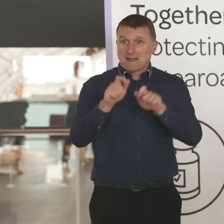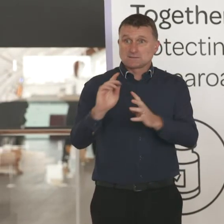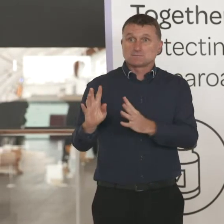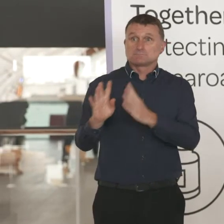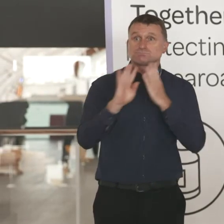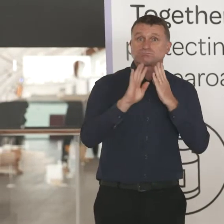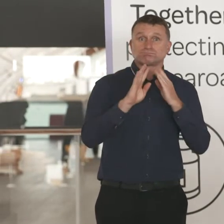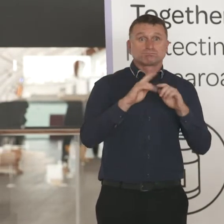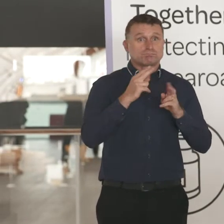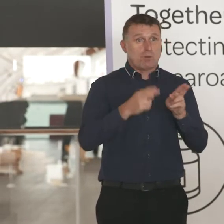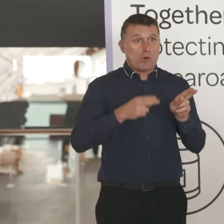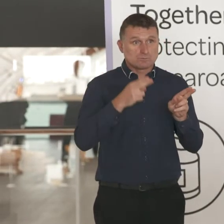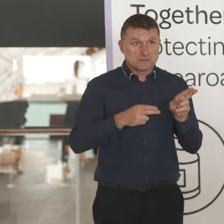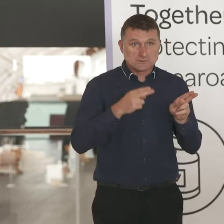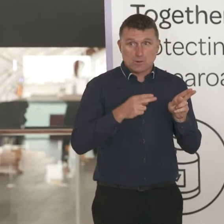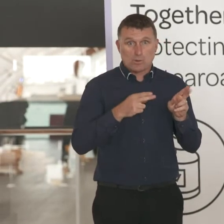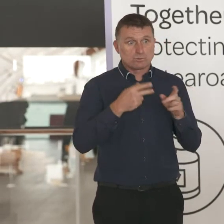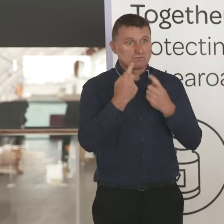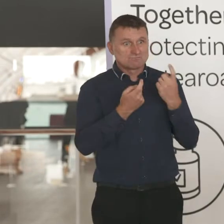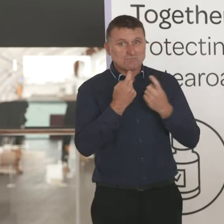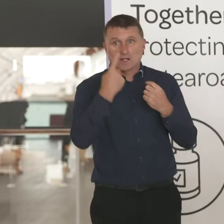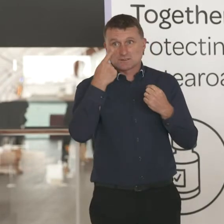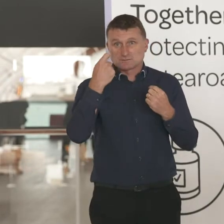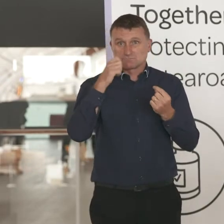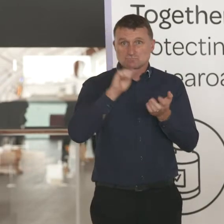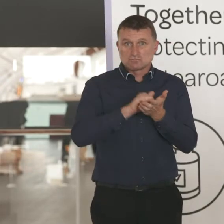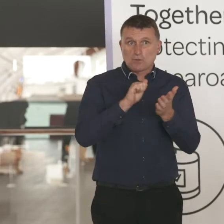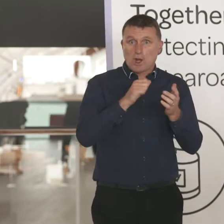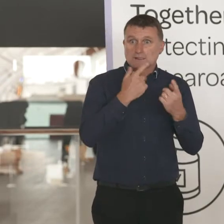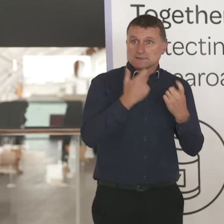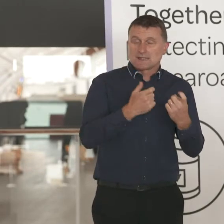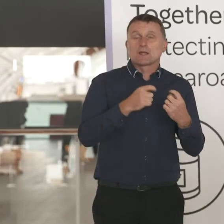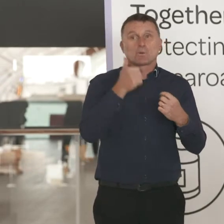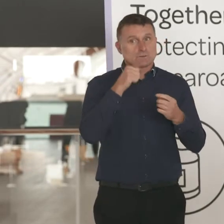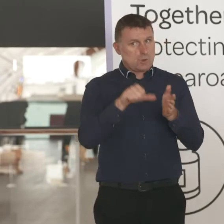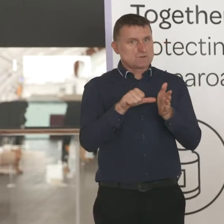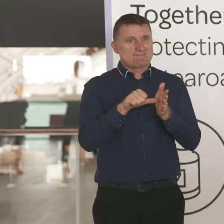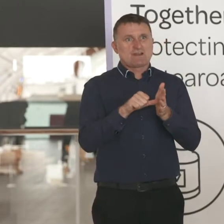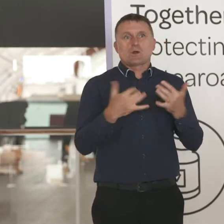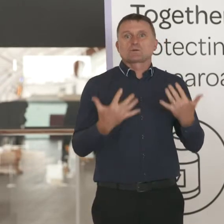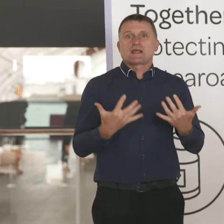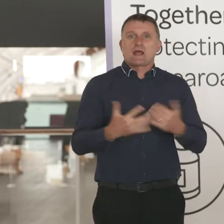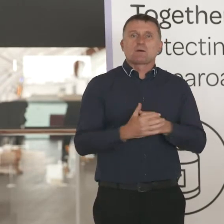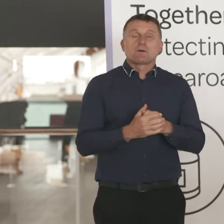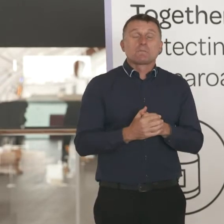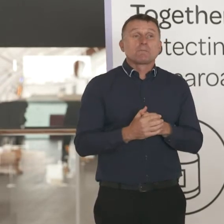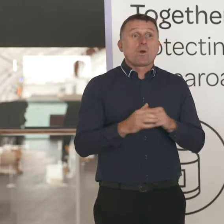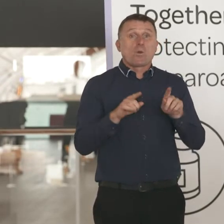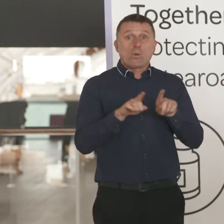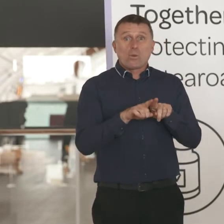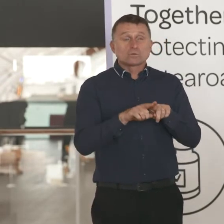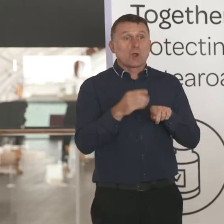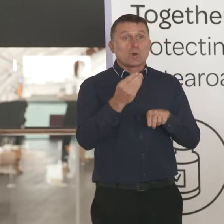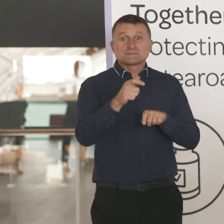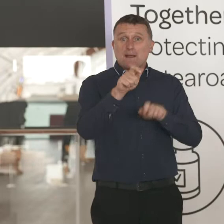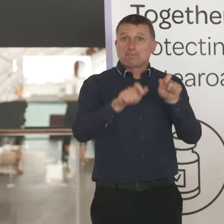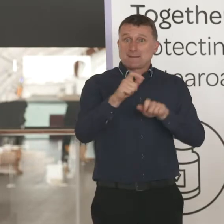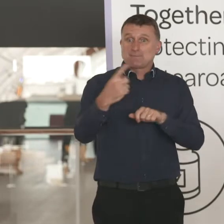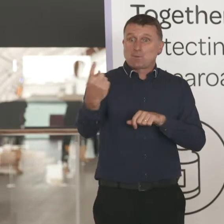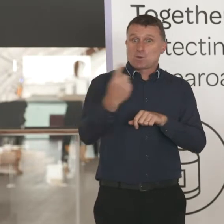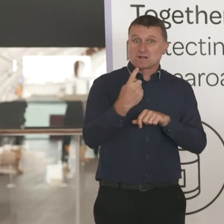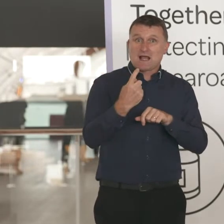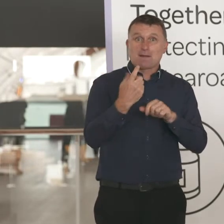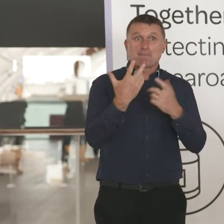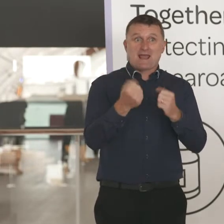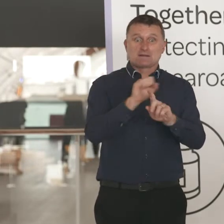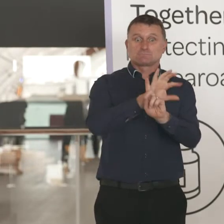been difficult at the moment, just with both the numbers of people coming through, and also we've talked about those people who come in with COVID or